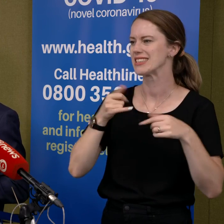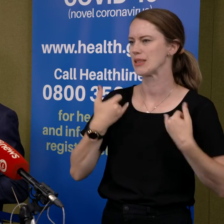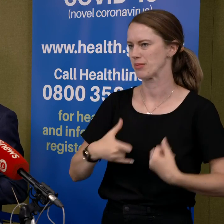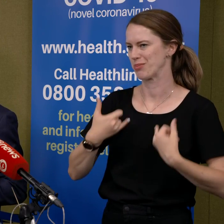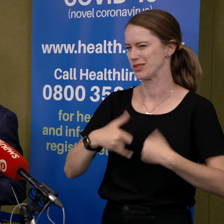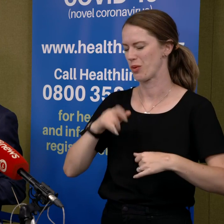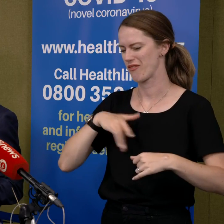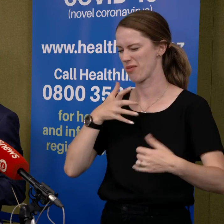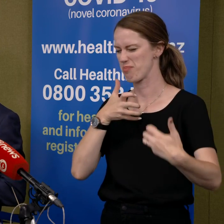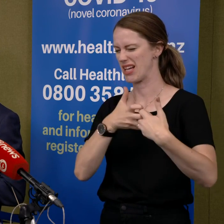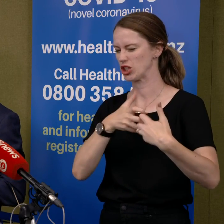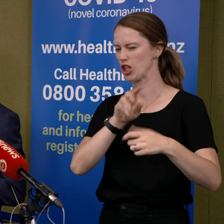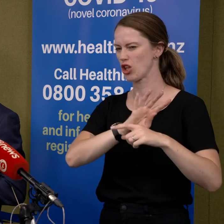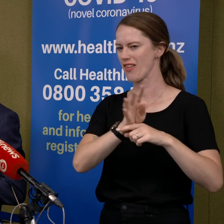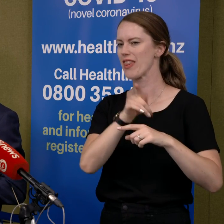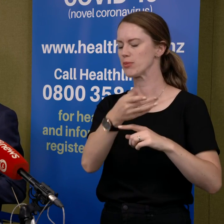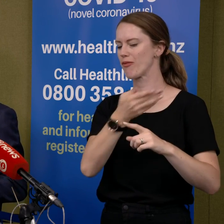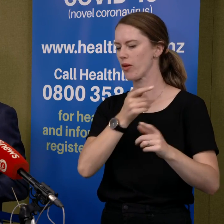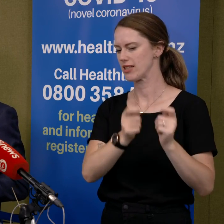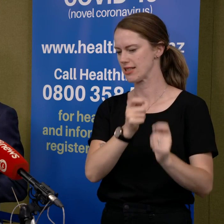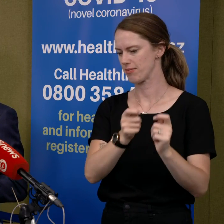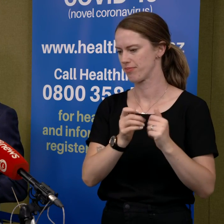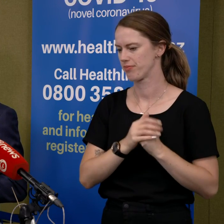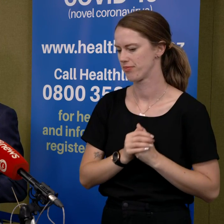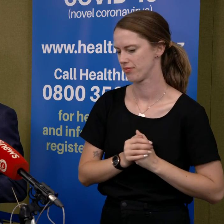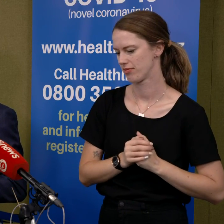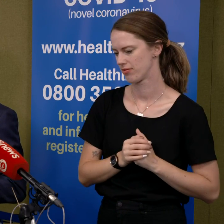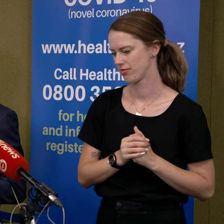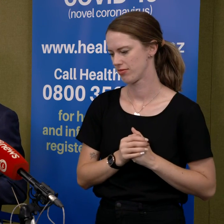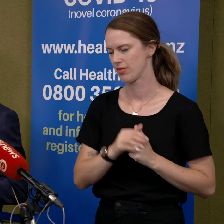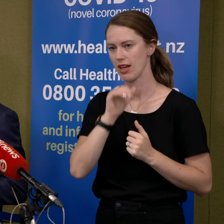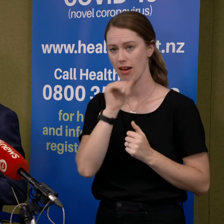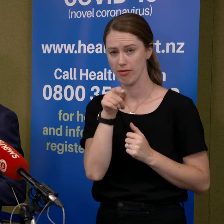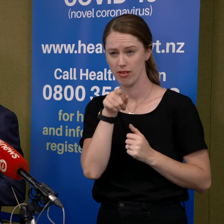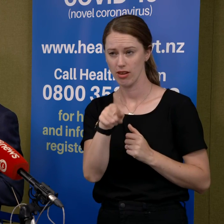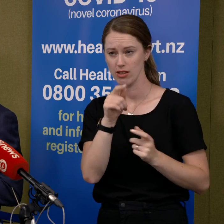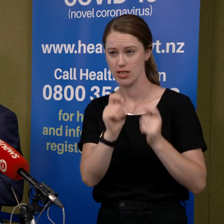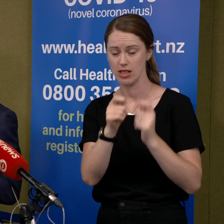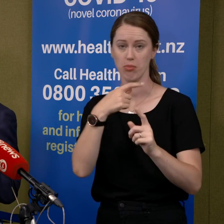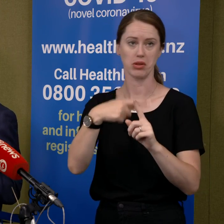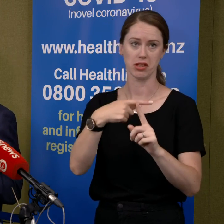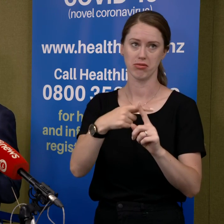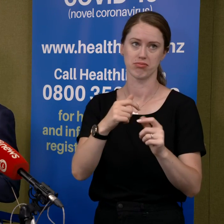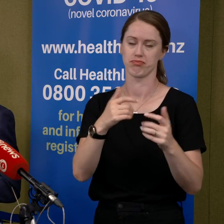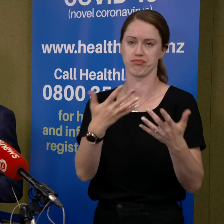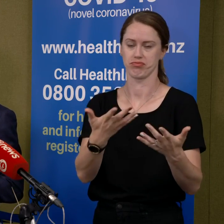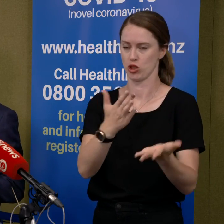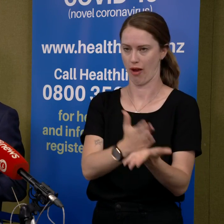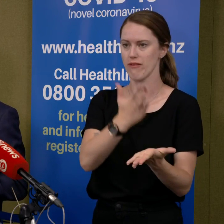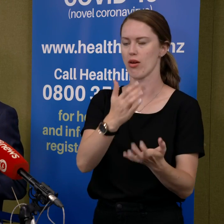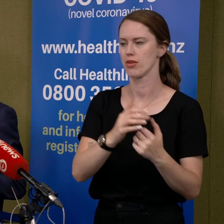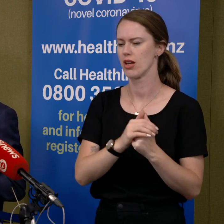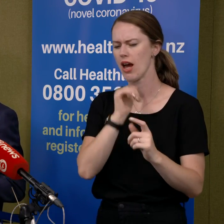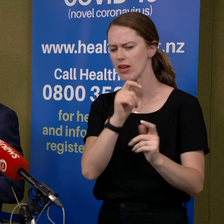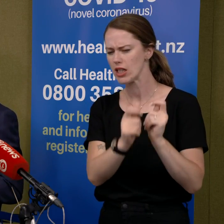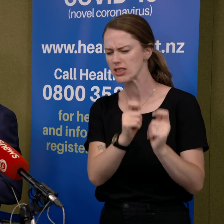with COVID-19. So that's before they're tested. If the testing is positive, then they become a confirmed case.